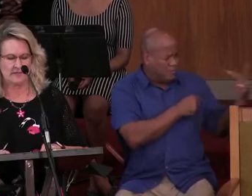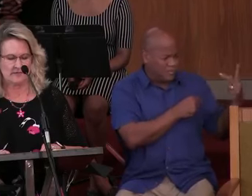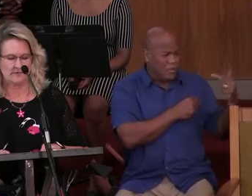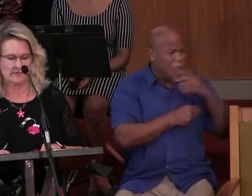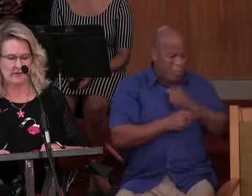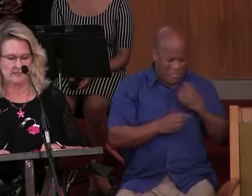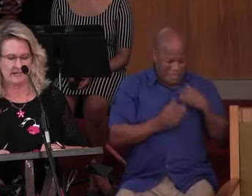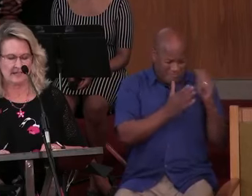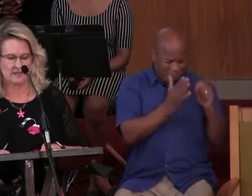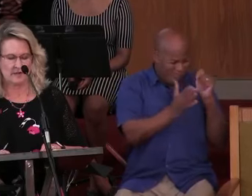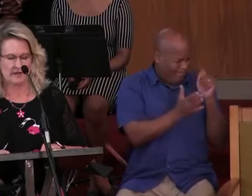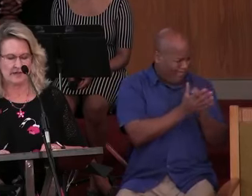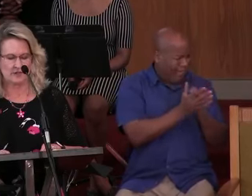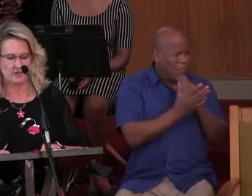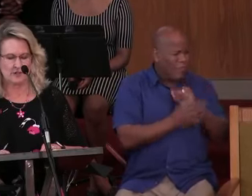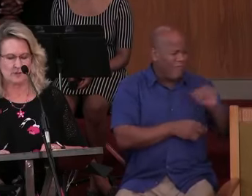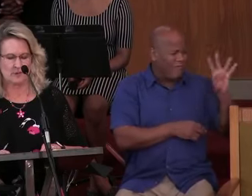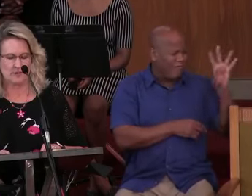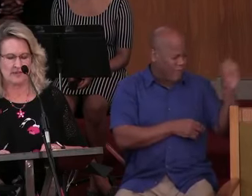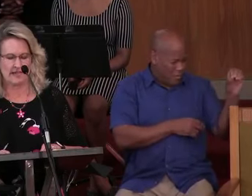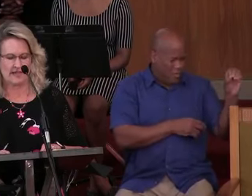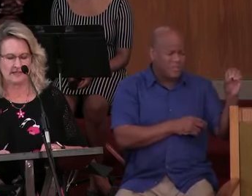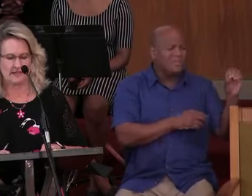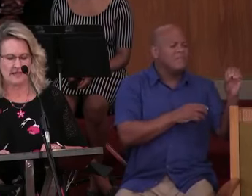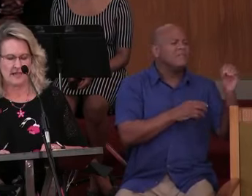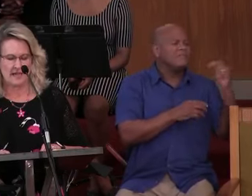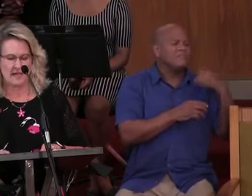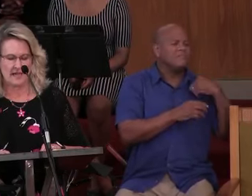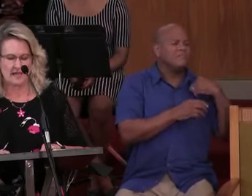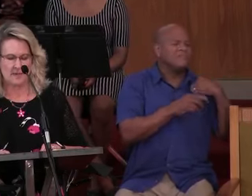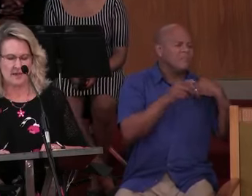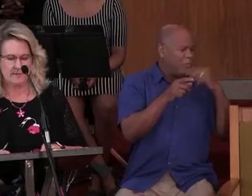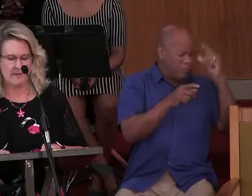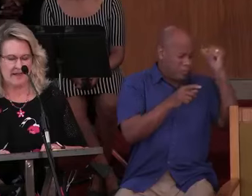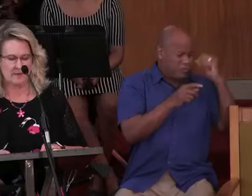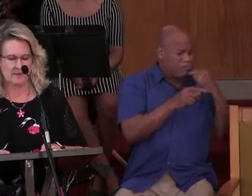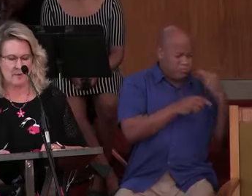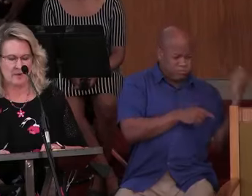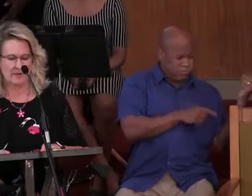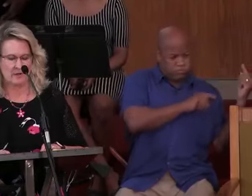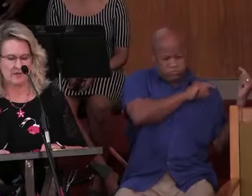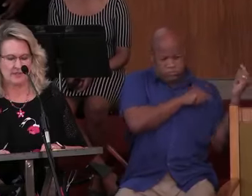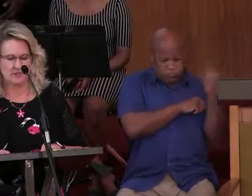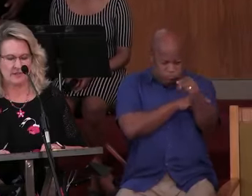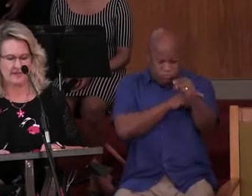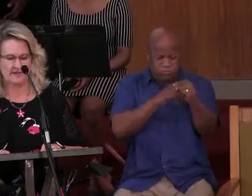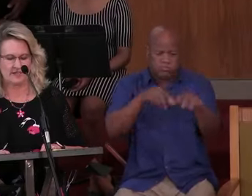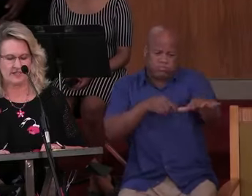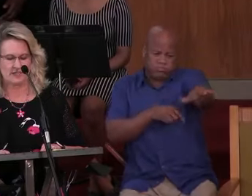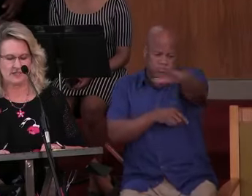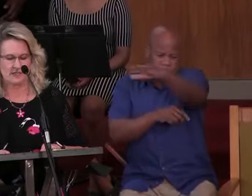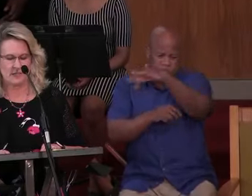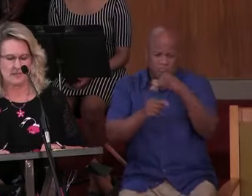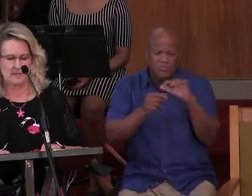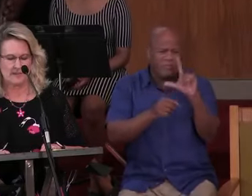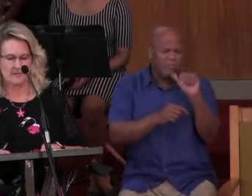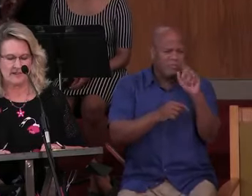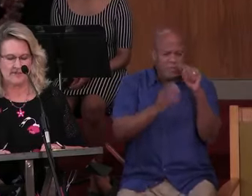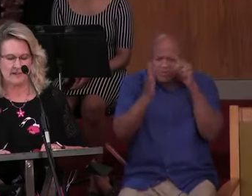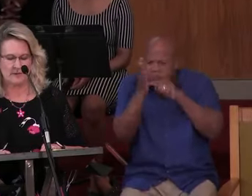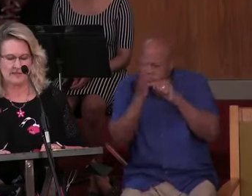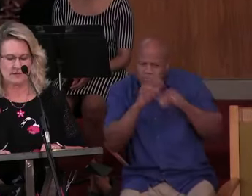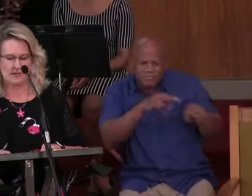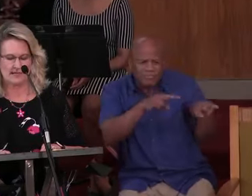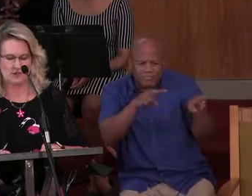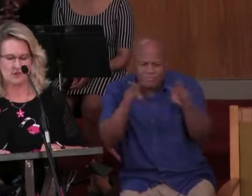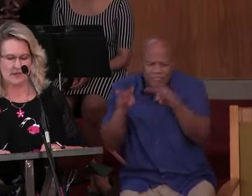sent me from Kadesh Barnea to explore the land. And I brought him back a report according to my convictions. But my